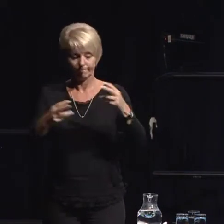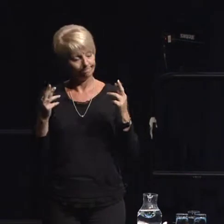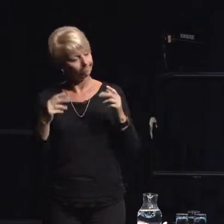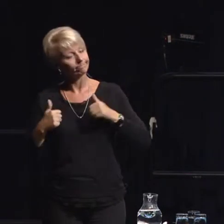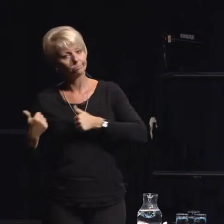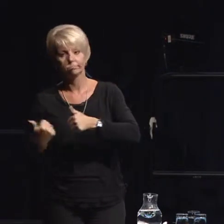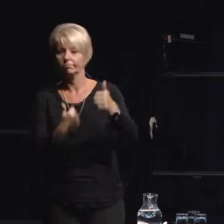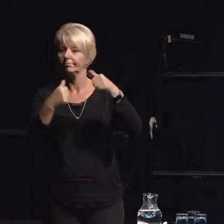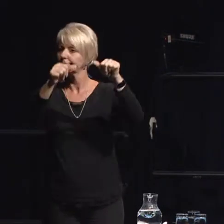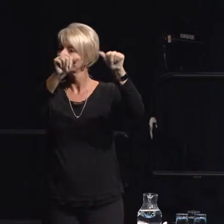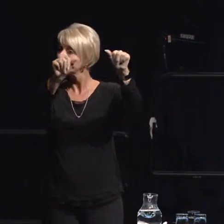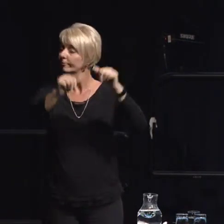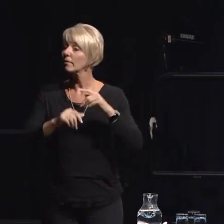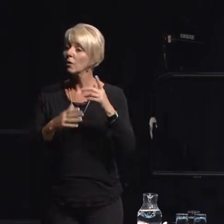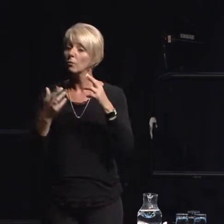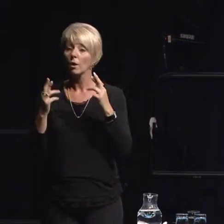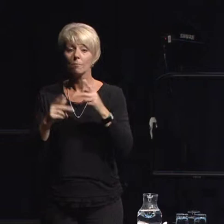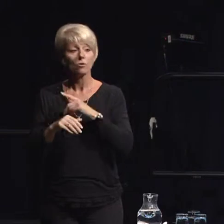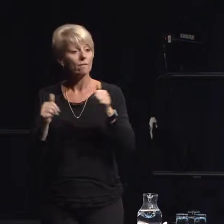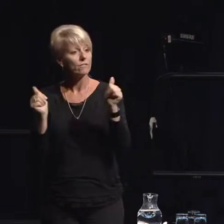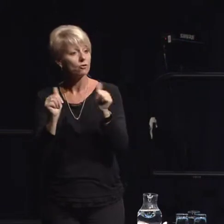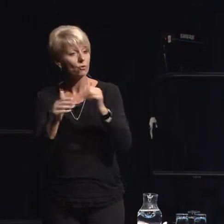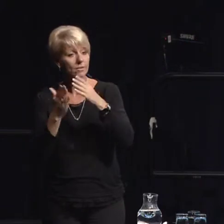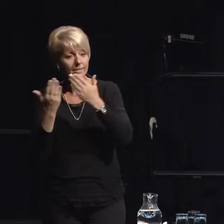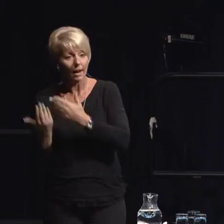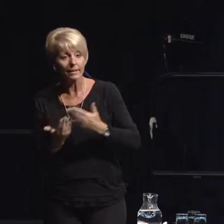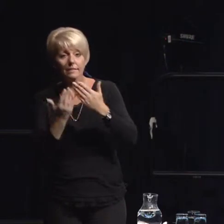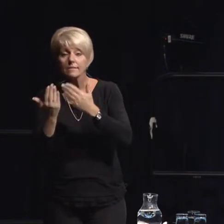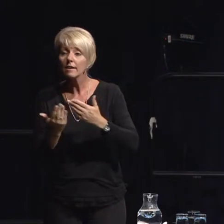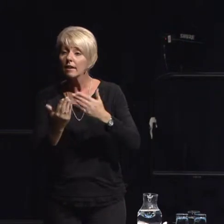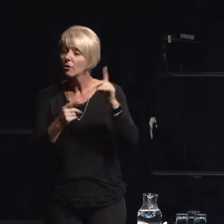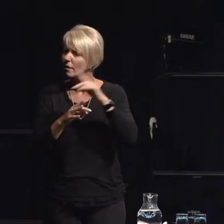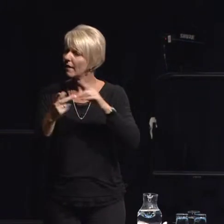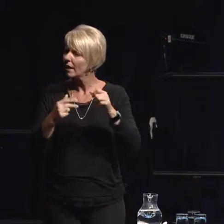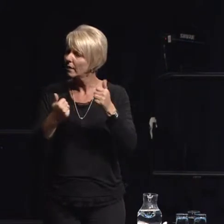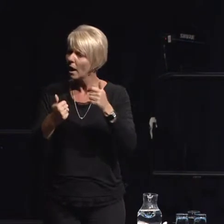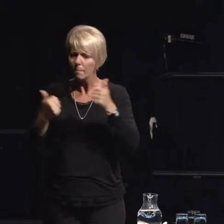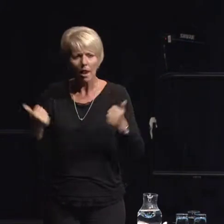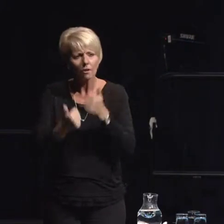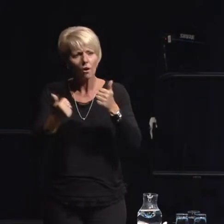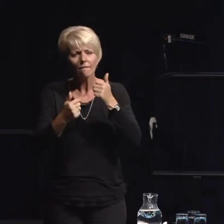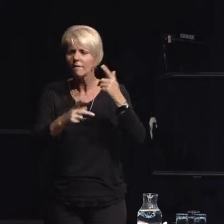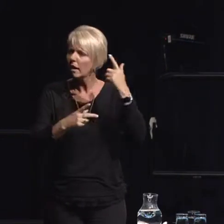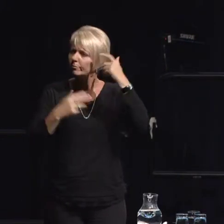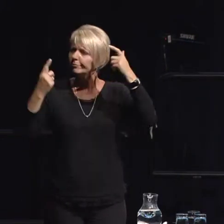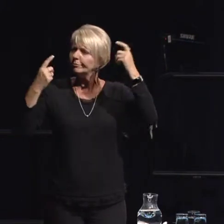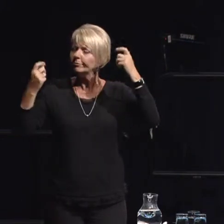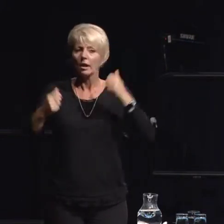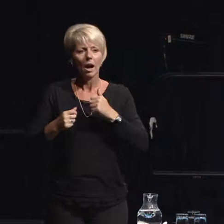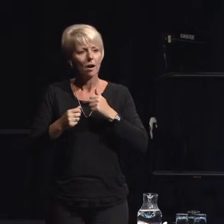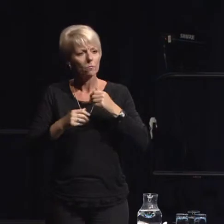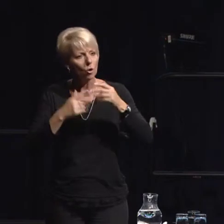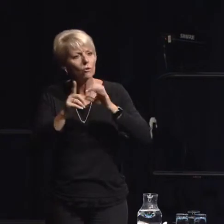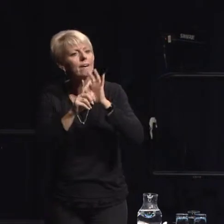from having completed your studies with an institute that has been at the leading edge of innovative and progressive education for almost 150